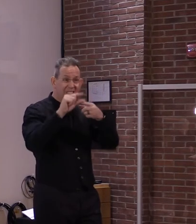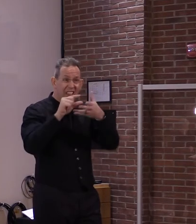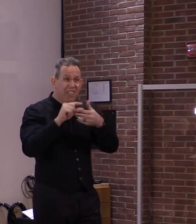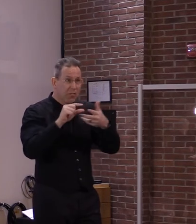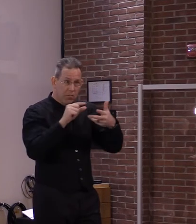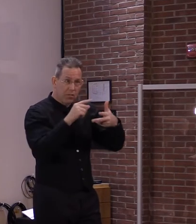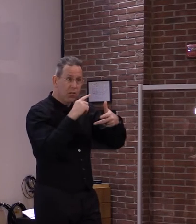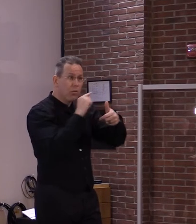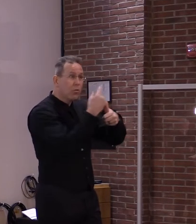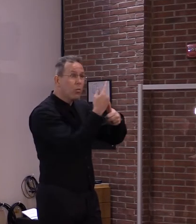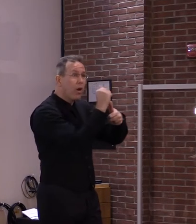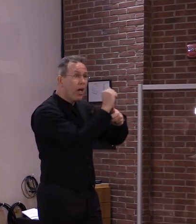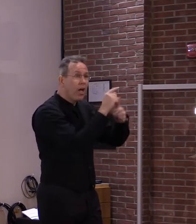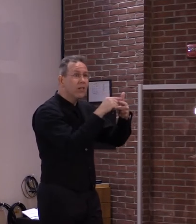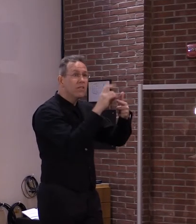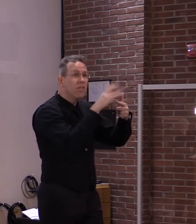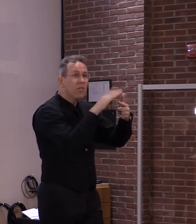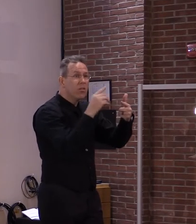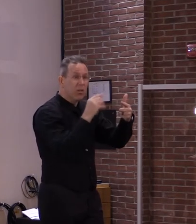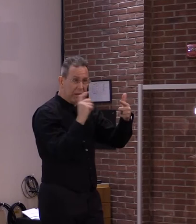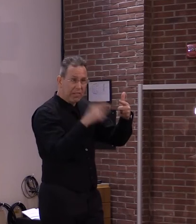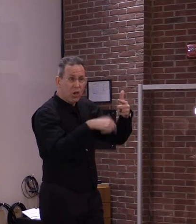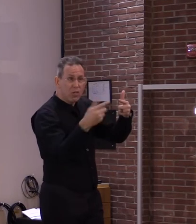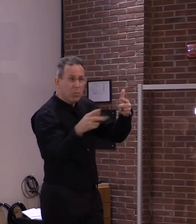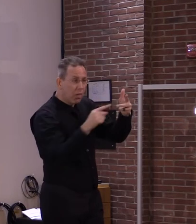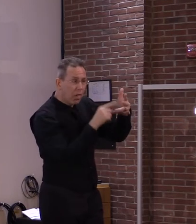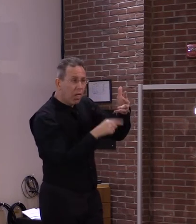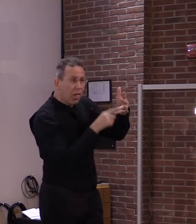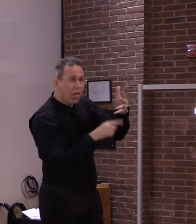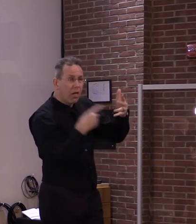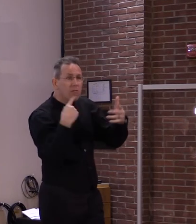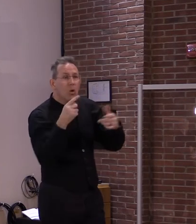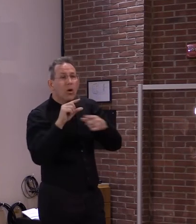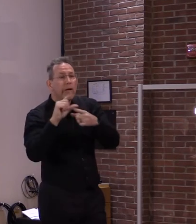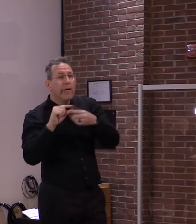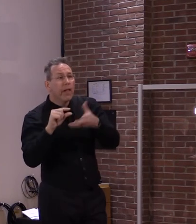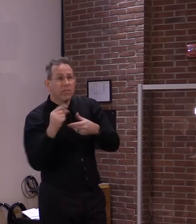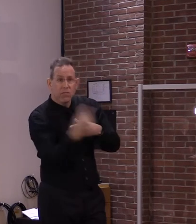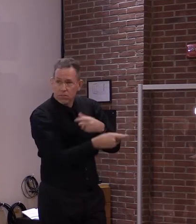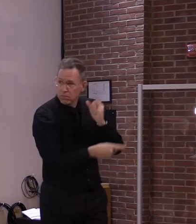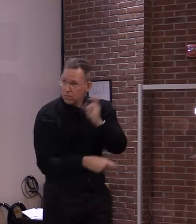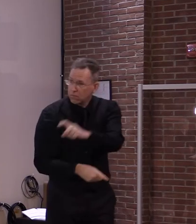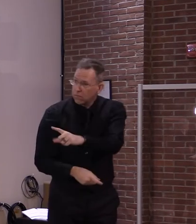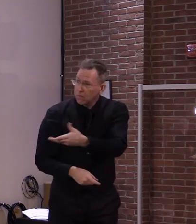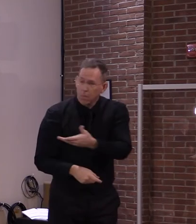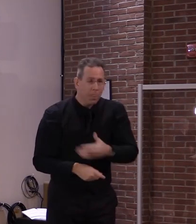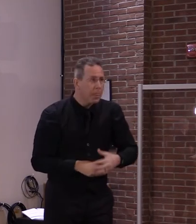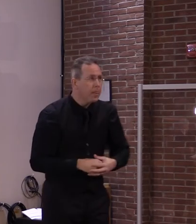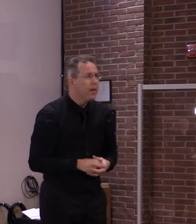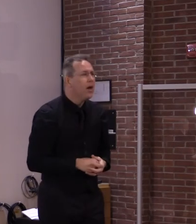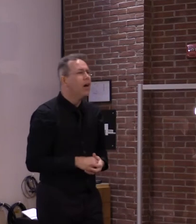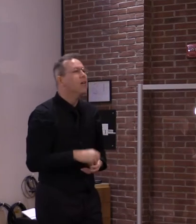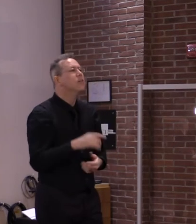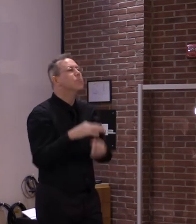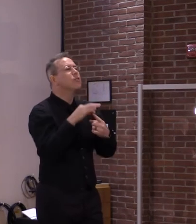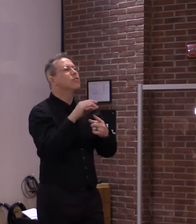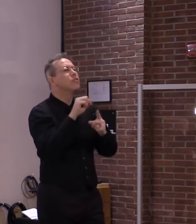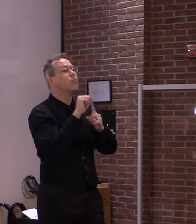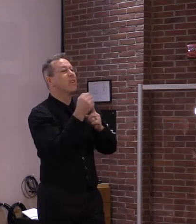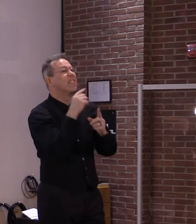um what that situation is i just you you asked sort of in the previous phase of